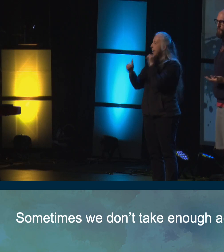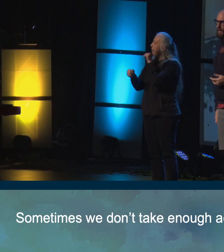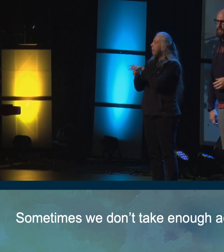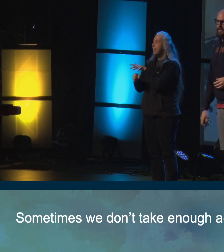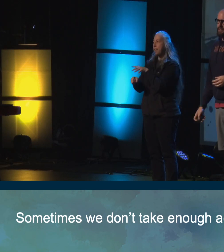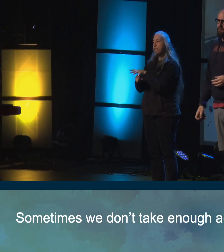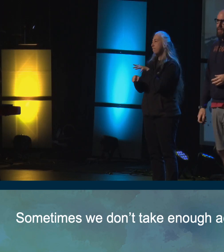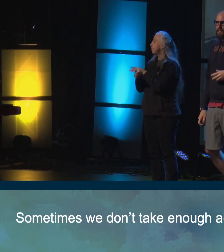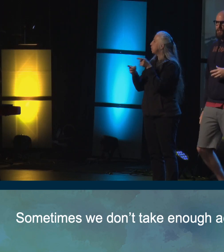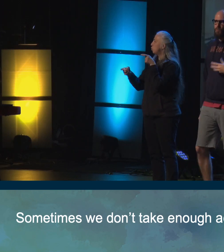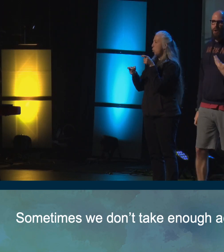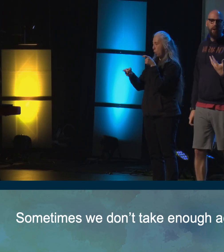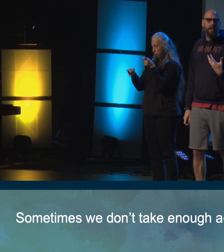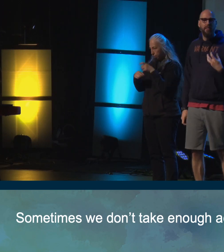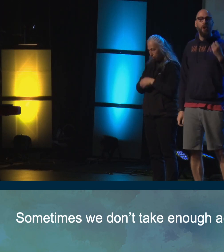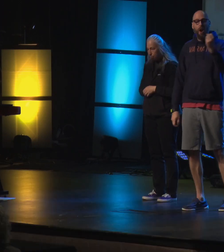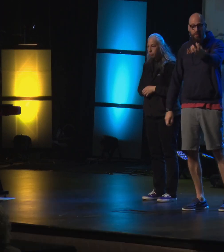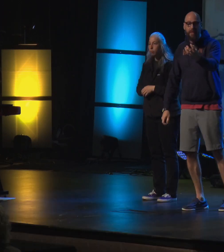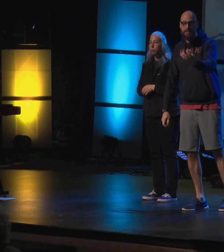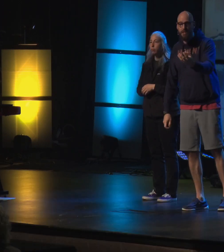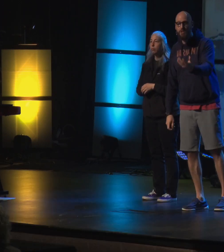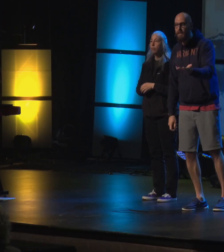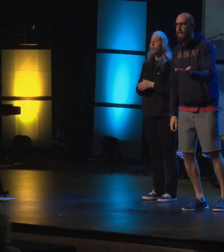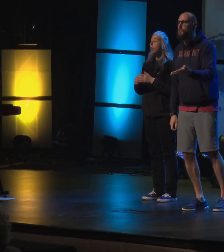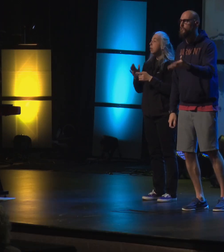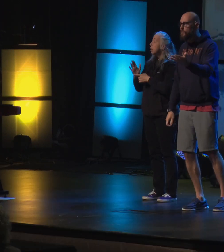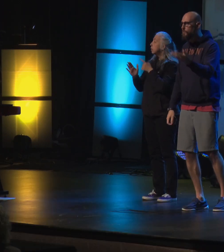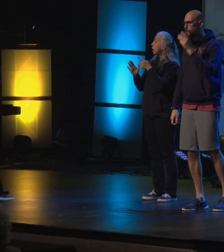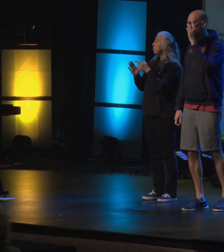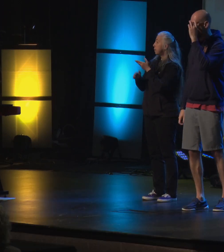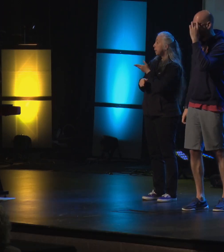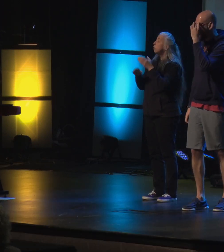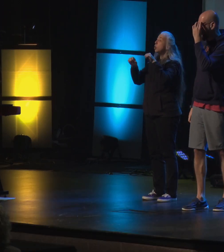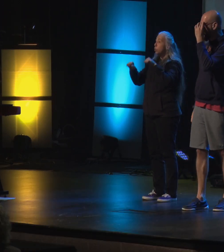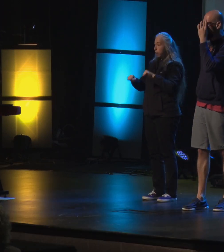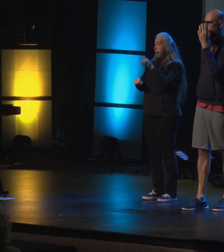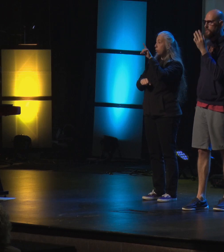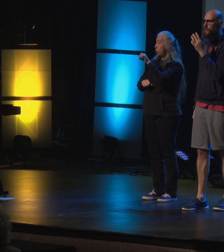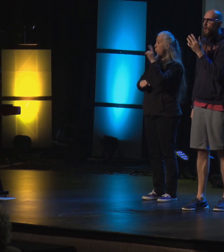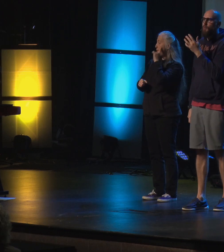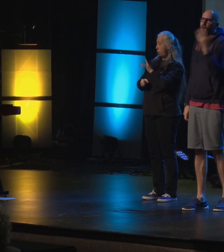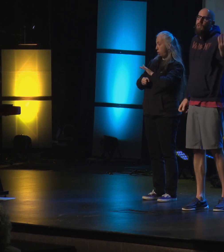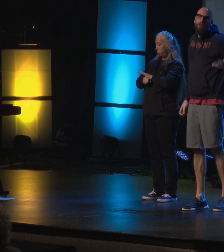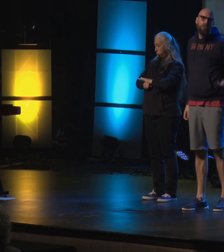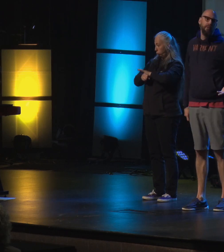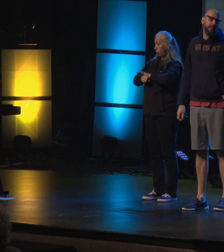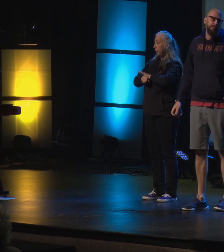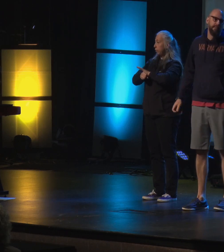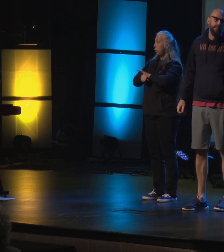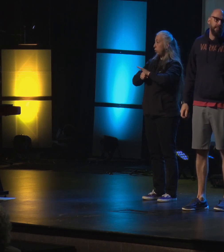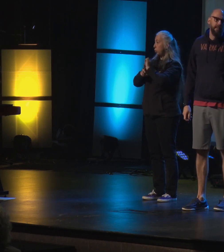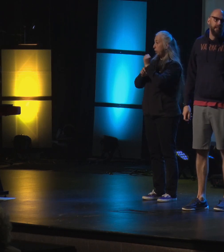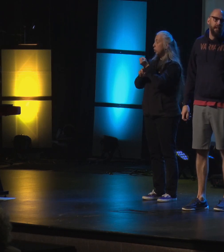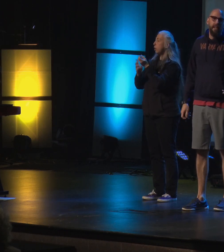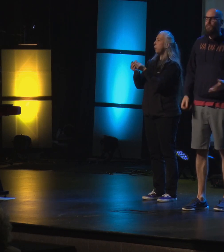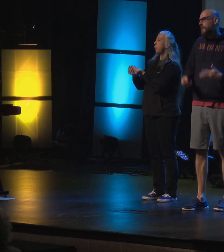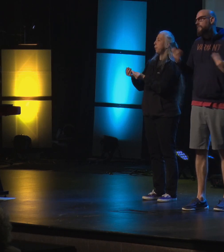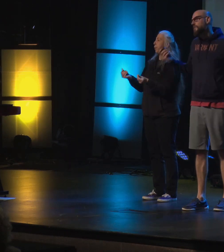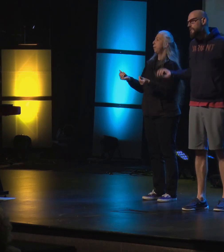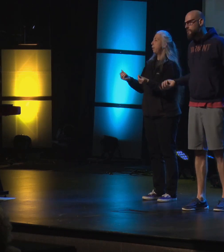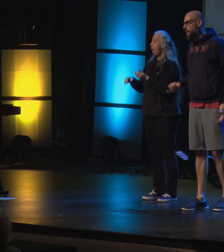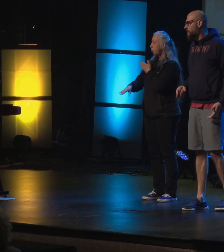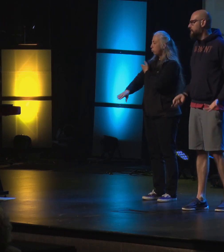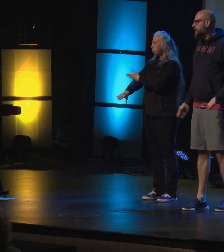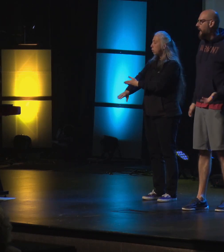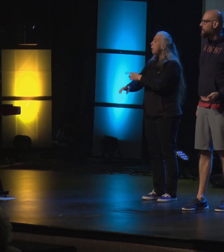under control mechanism. Now, this is where there are things that you can do to improve your stressful situation, but we don't do it. And there's